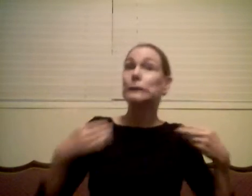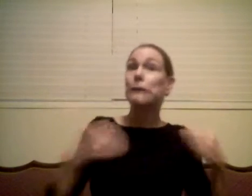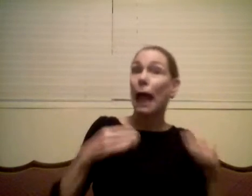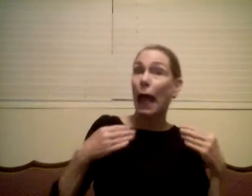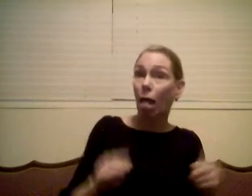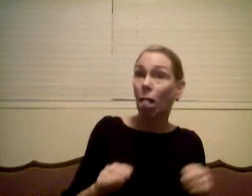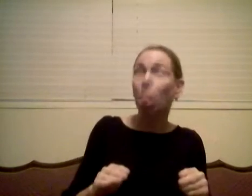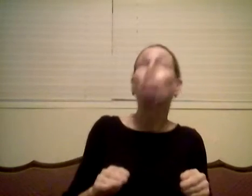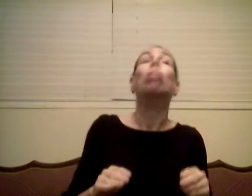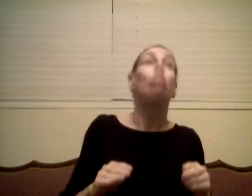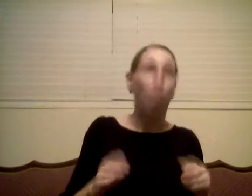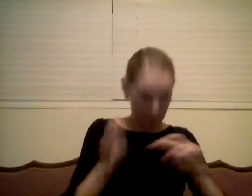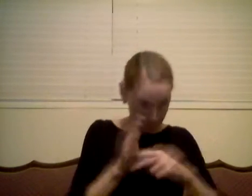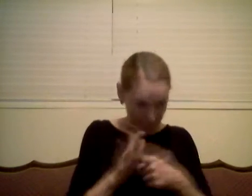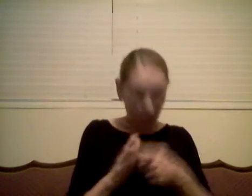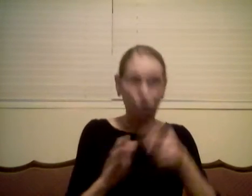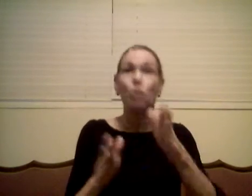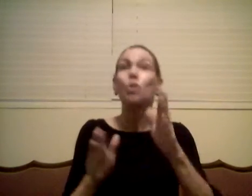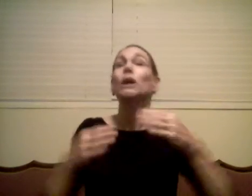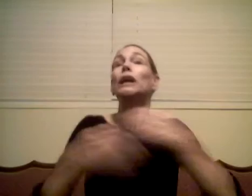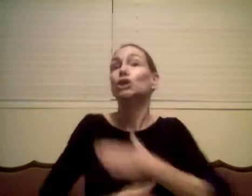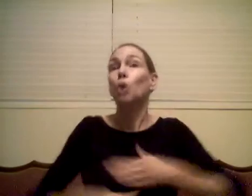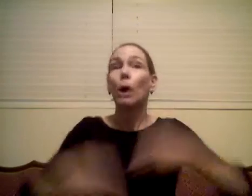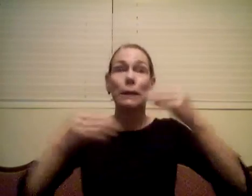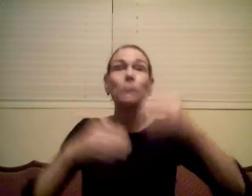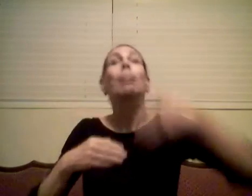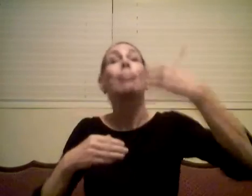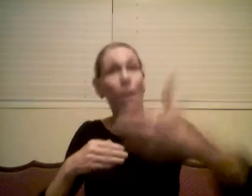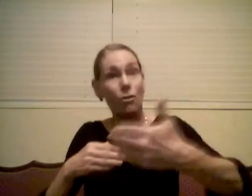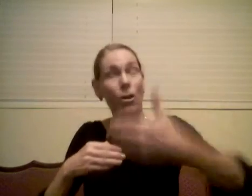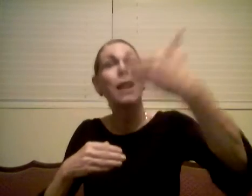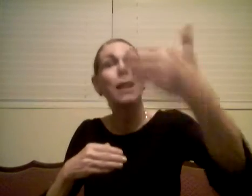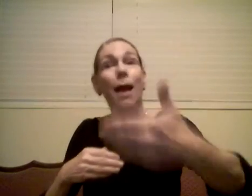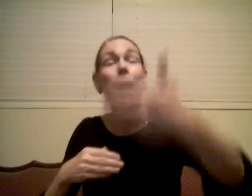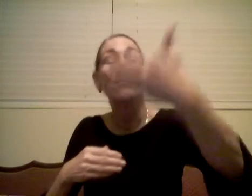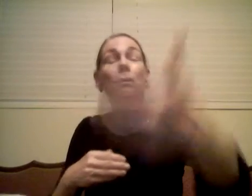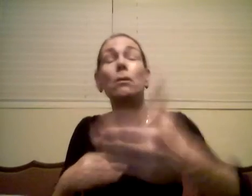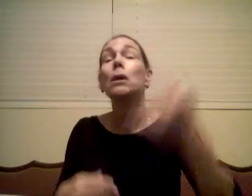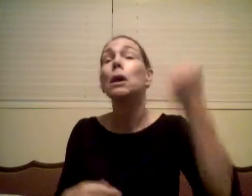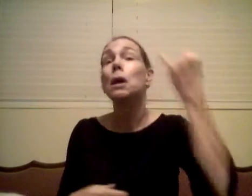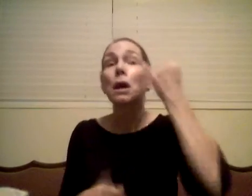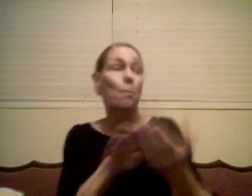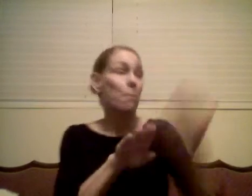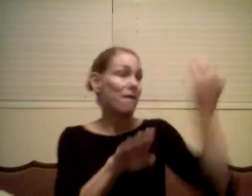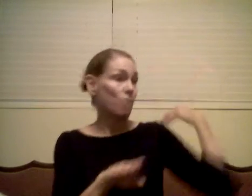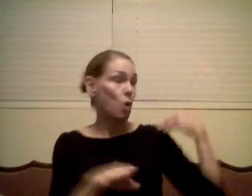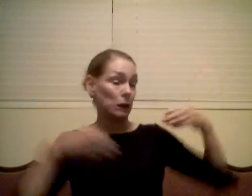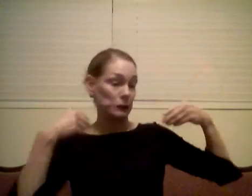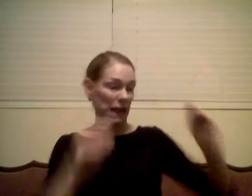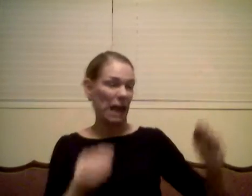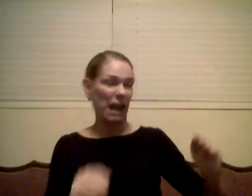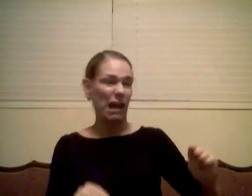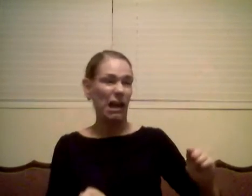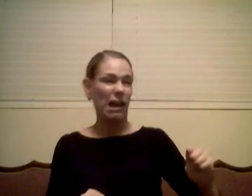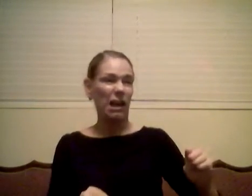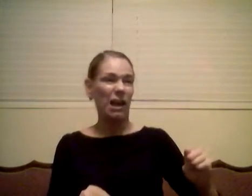bring truth, right, to that interviewer. But if you were in sales and you didn't like it, and you talk about every customer was grumpy